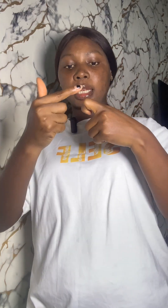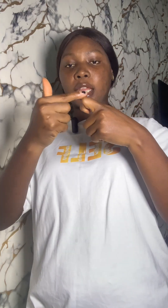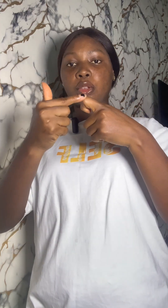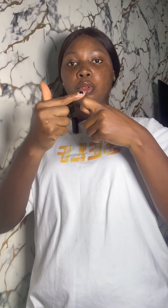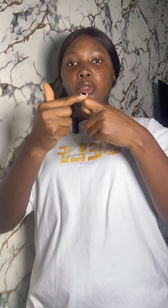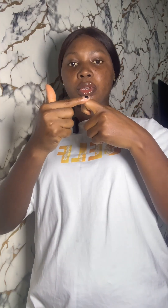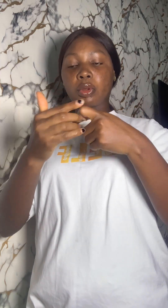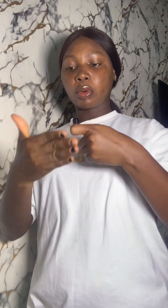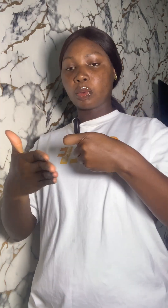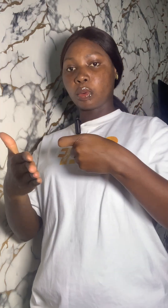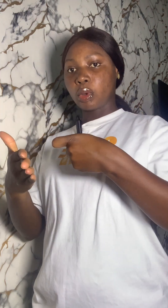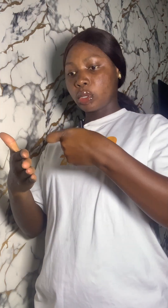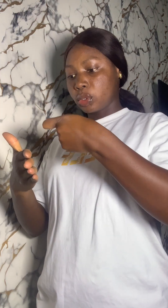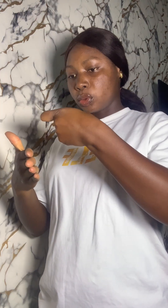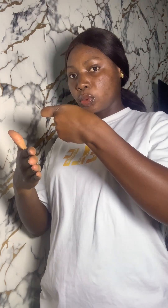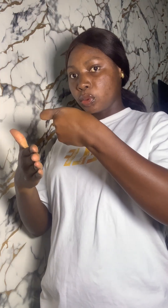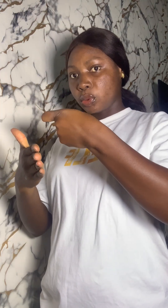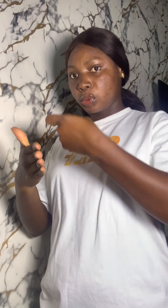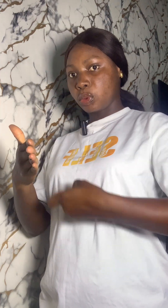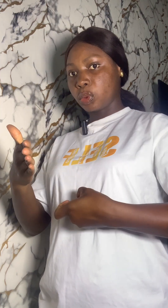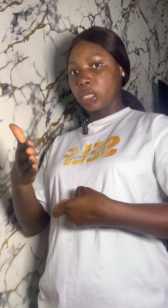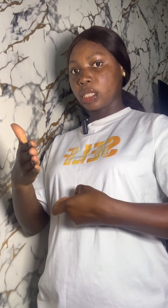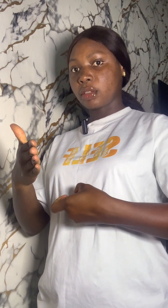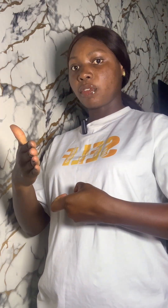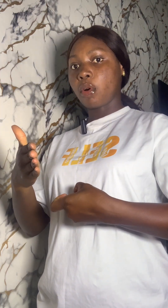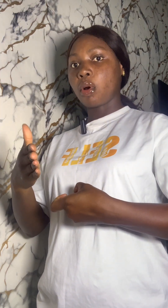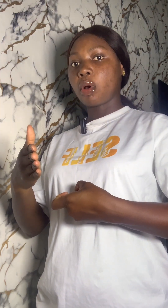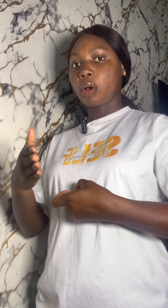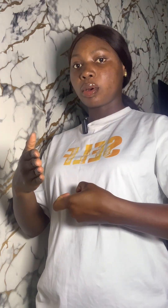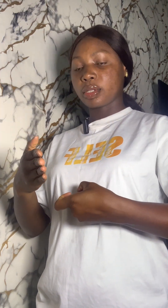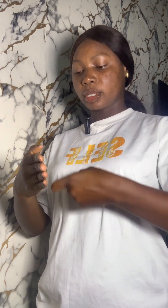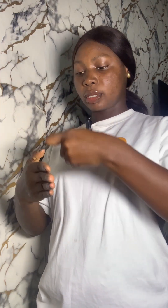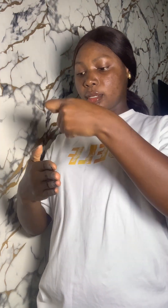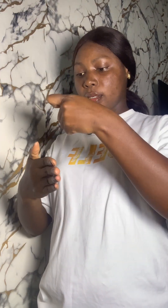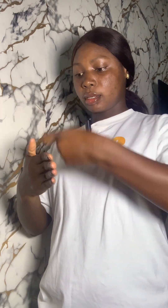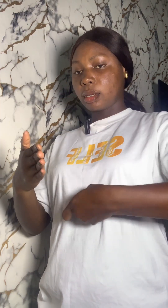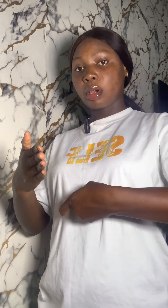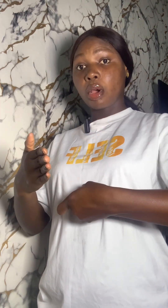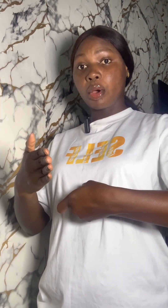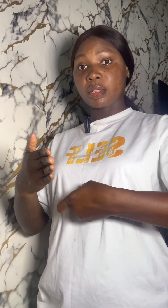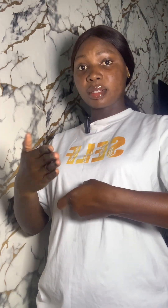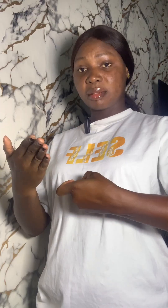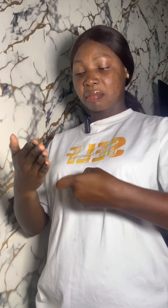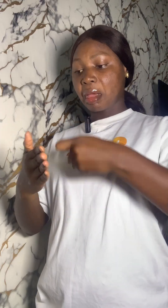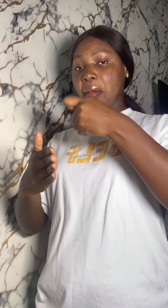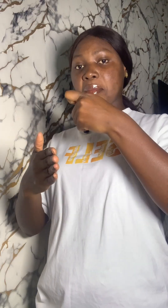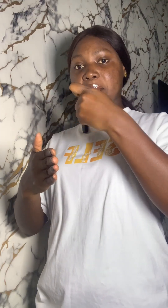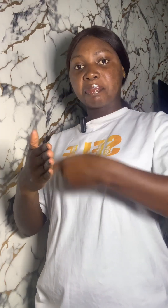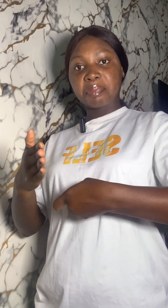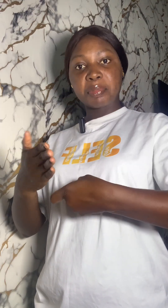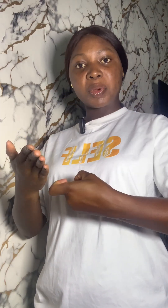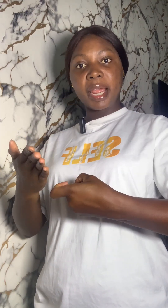then you use your knuckle to do this for cost. Cost,